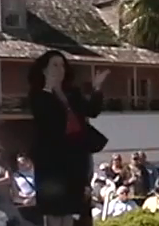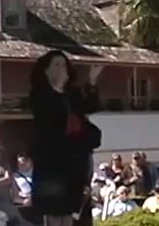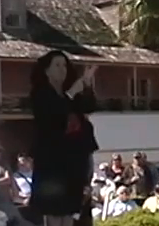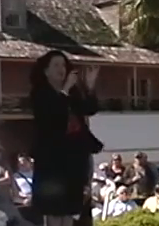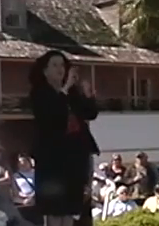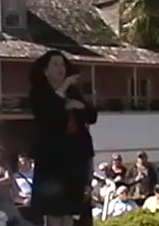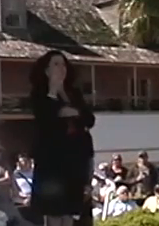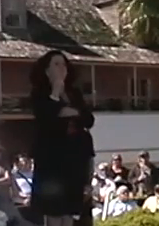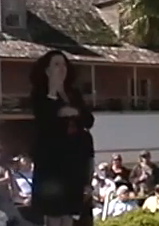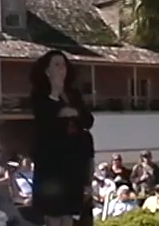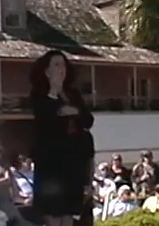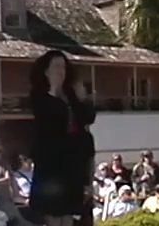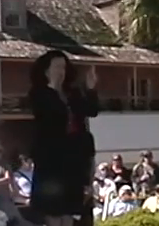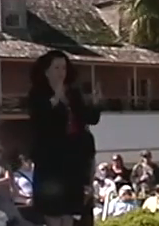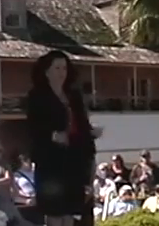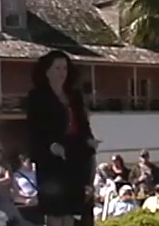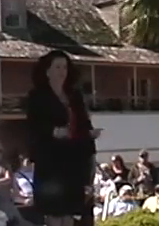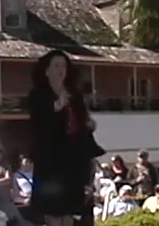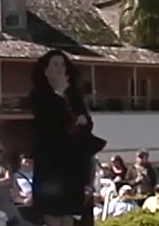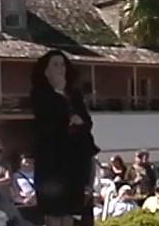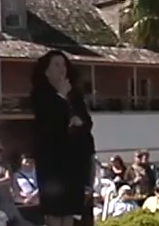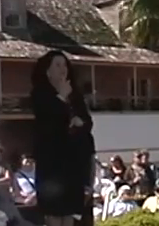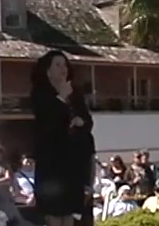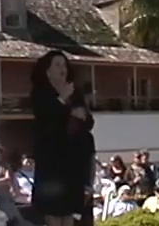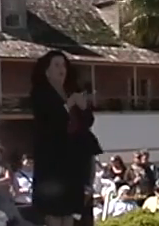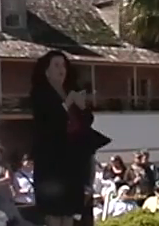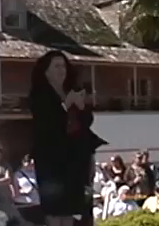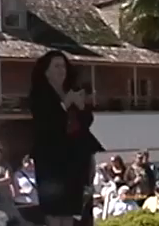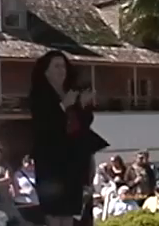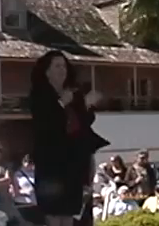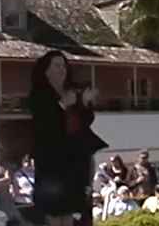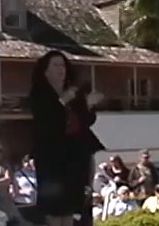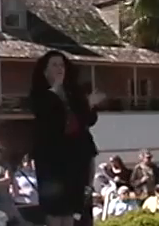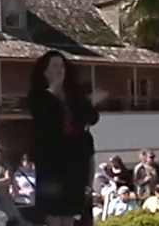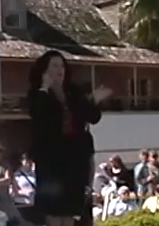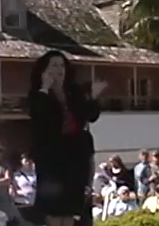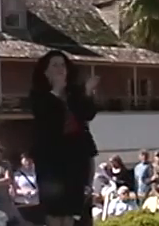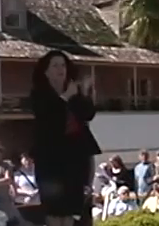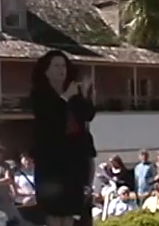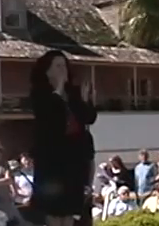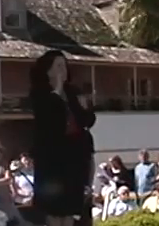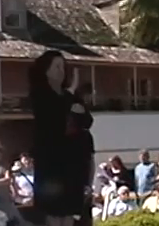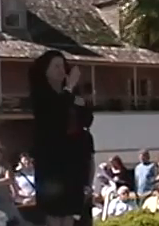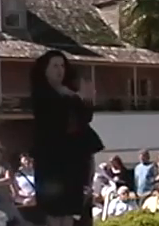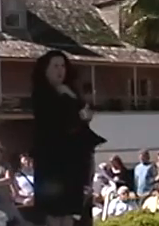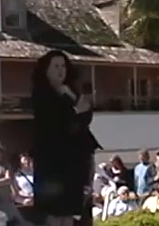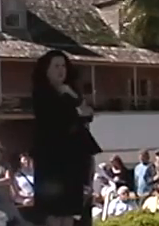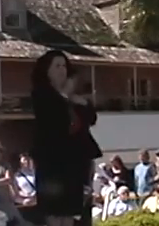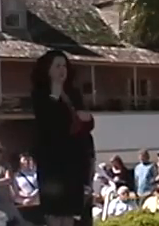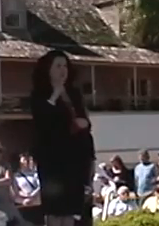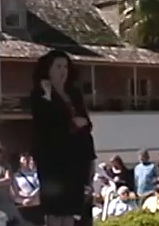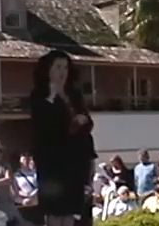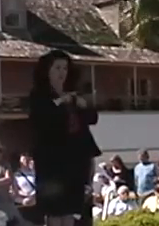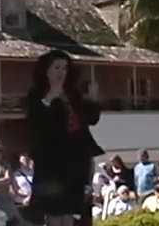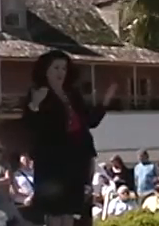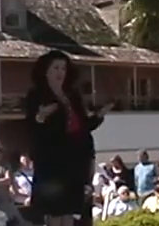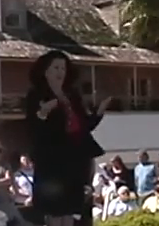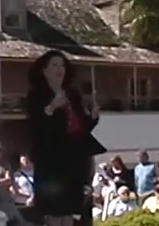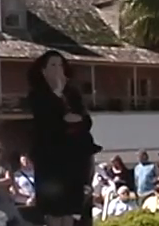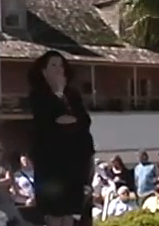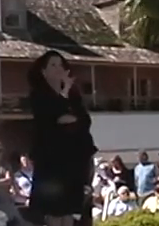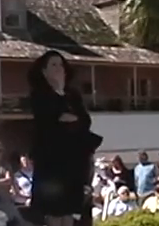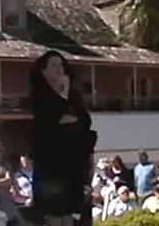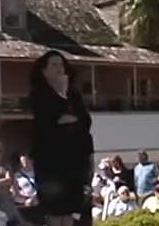a historical figure that is rarely acknowledged in his own country, Spain, but that in the United States